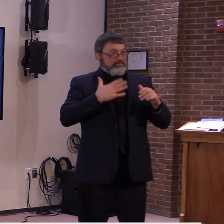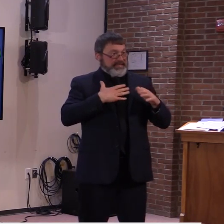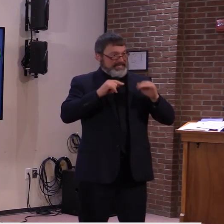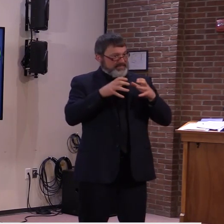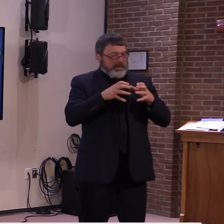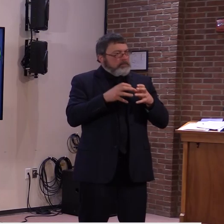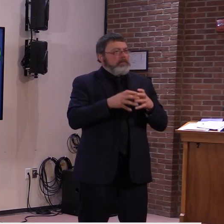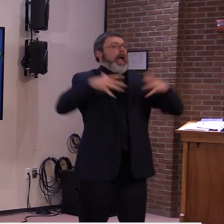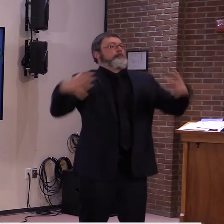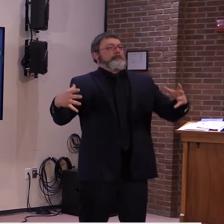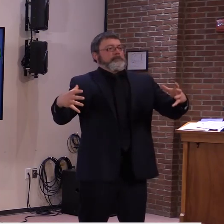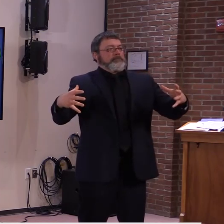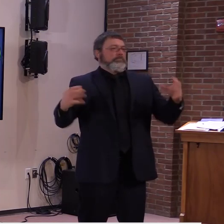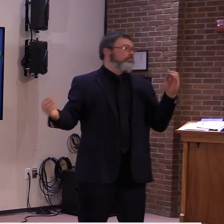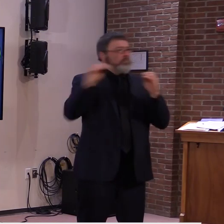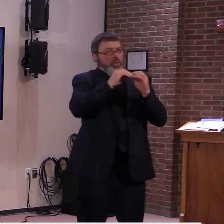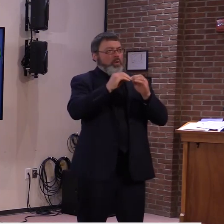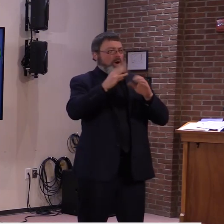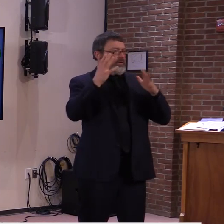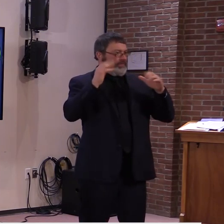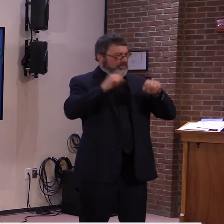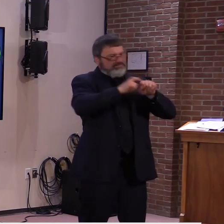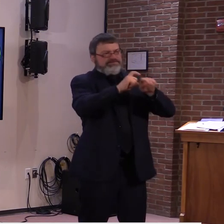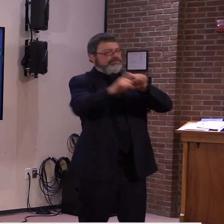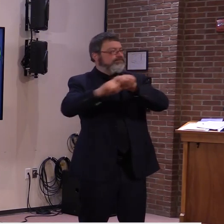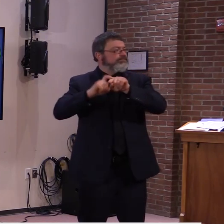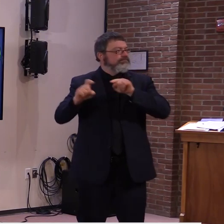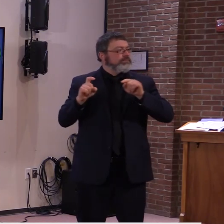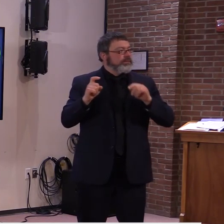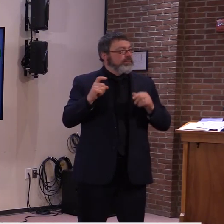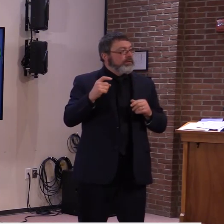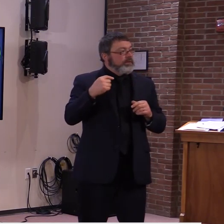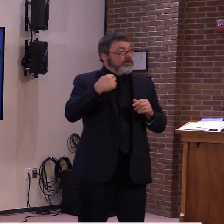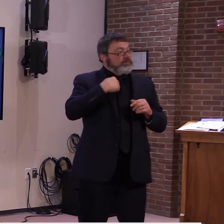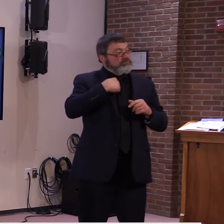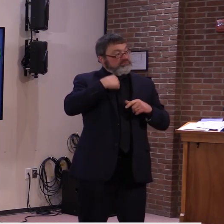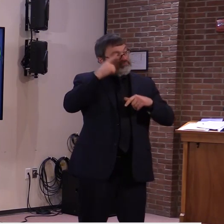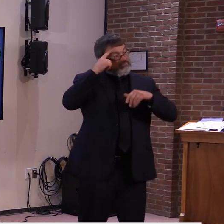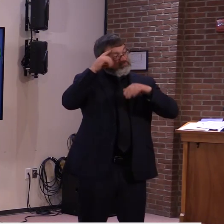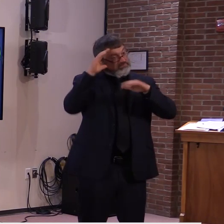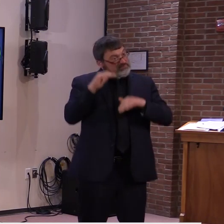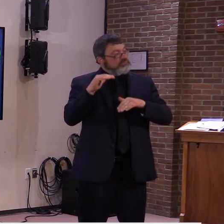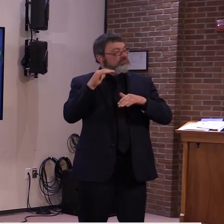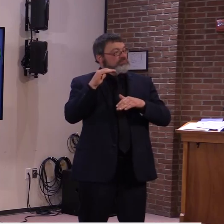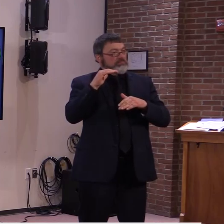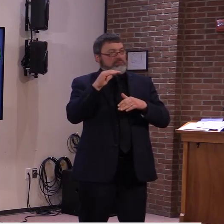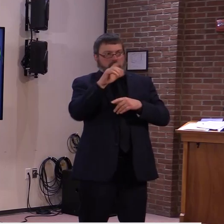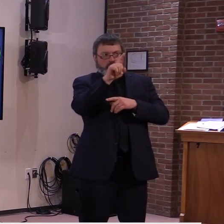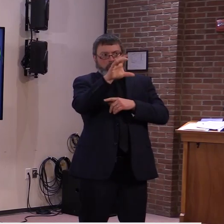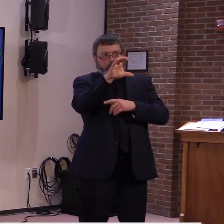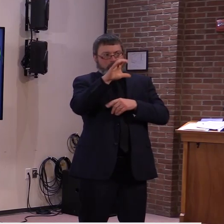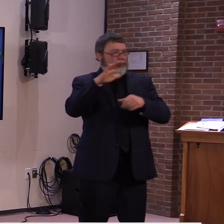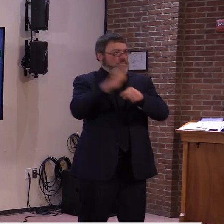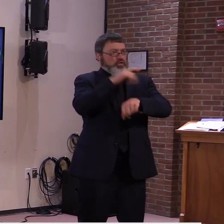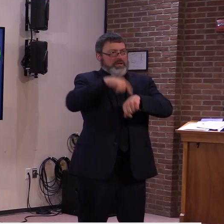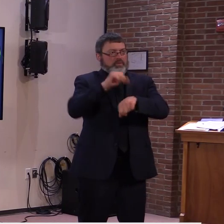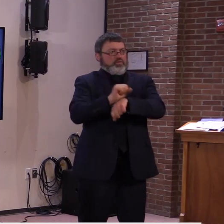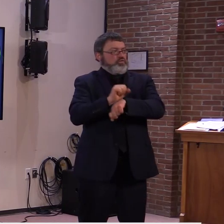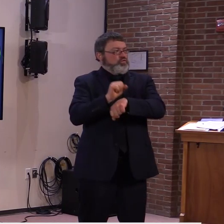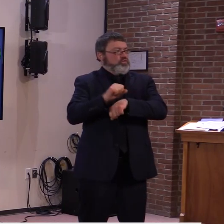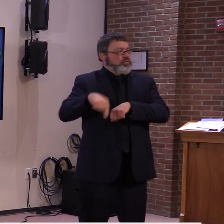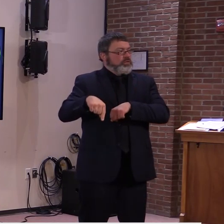on track to have approximately 100 FTEs by December 7th. Additionally,